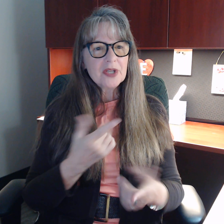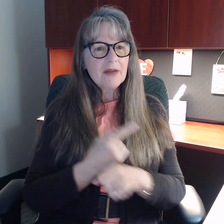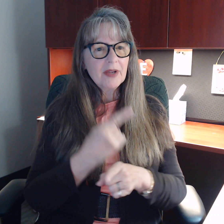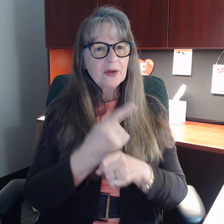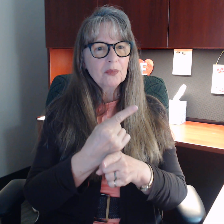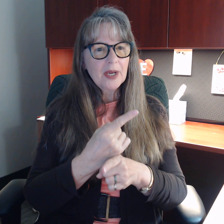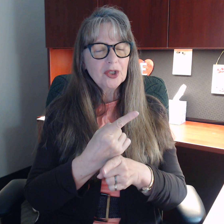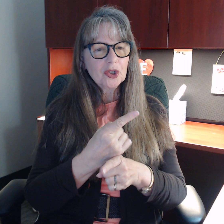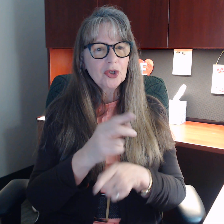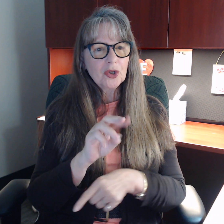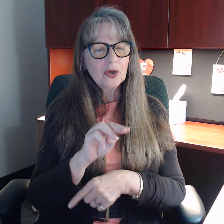like a regular,